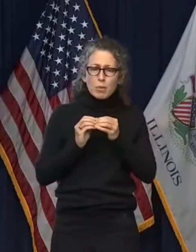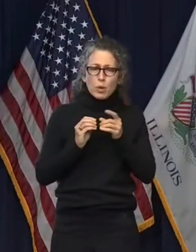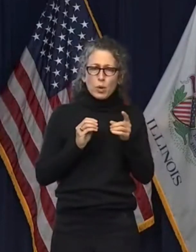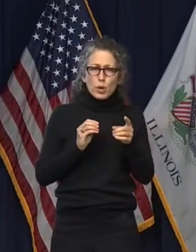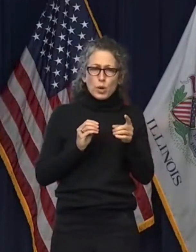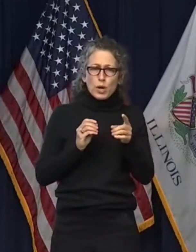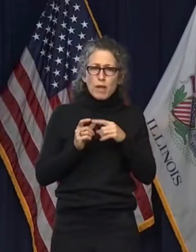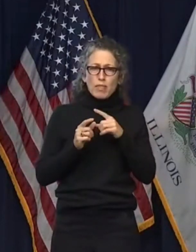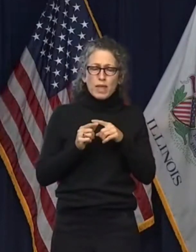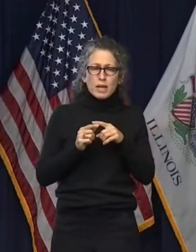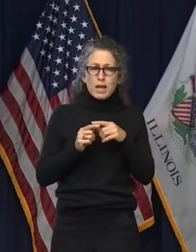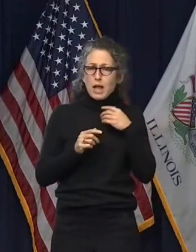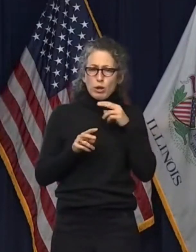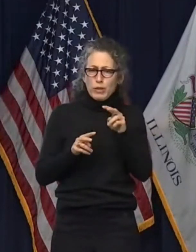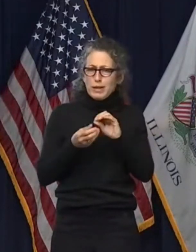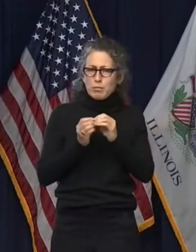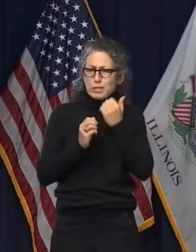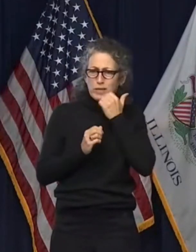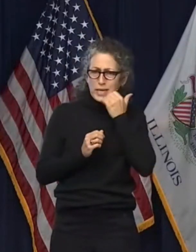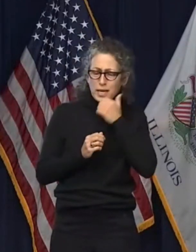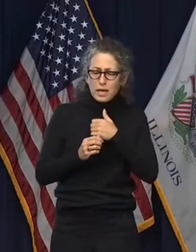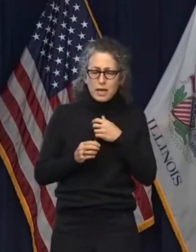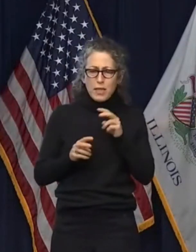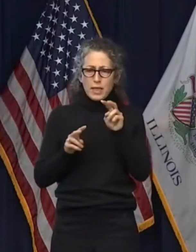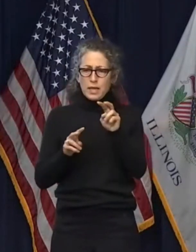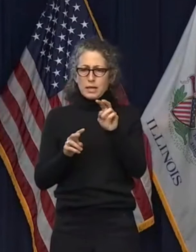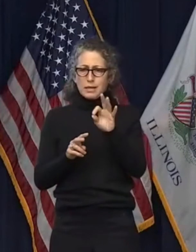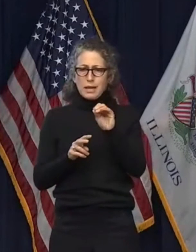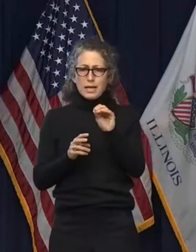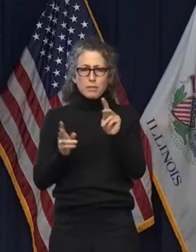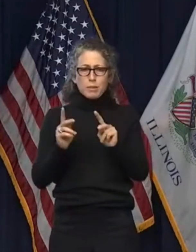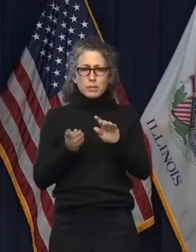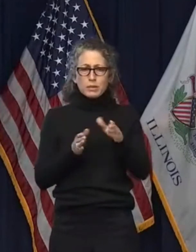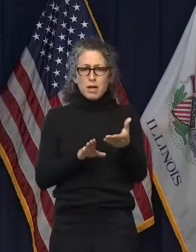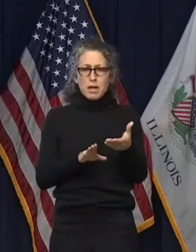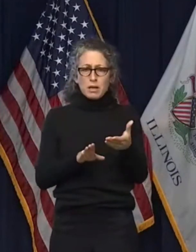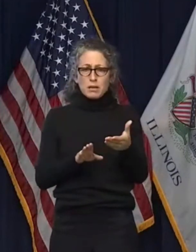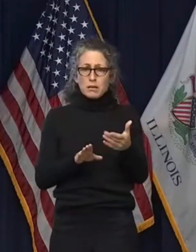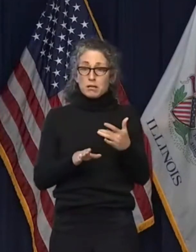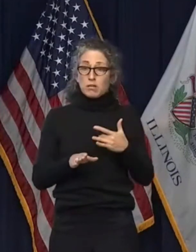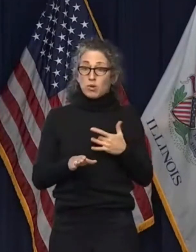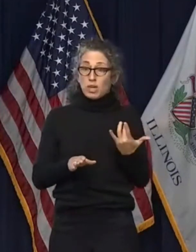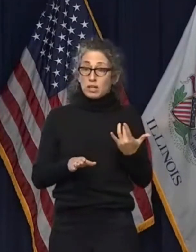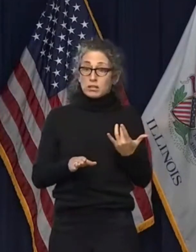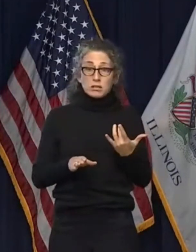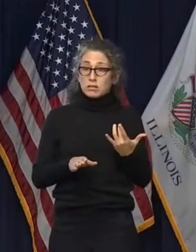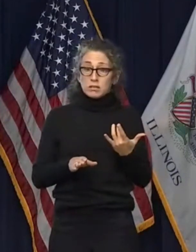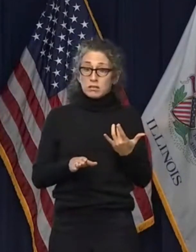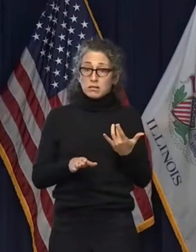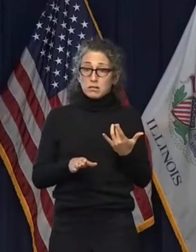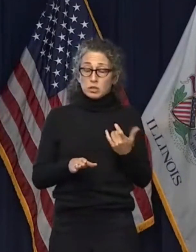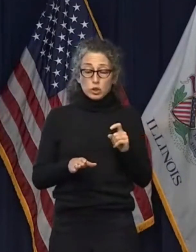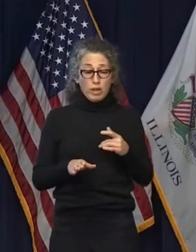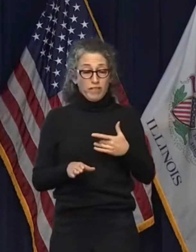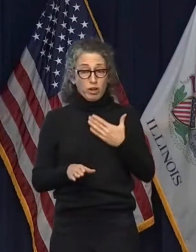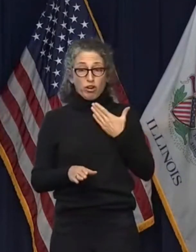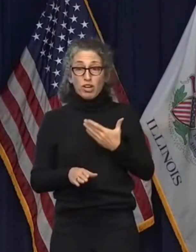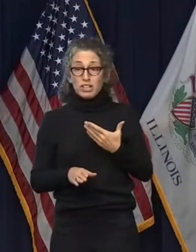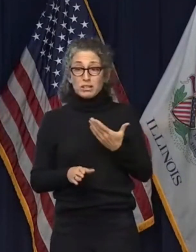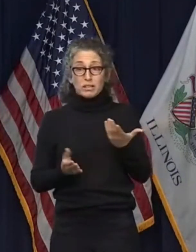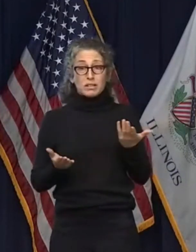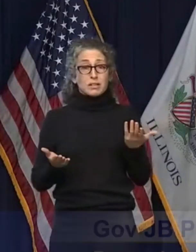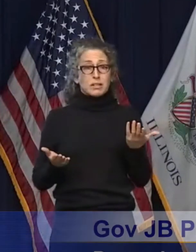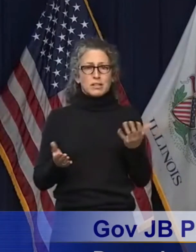at the dashboard, as I do every day, and see 90 people died, I mean, what am I supposed to think? Am I supposed to feel good about